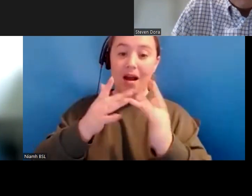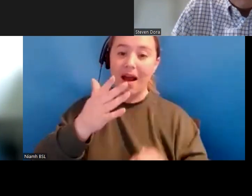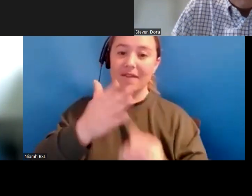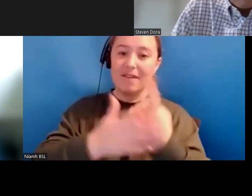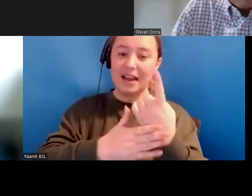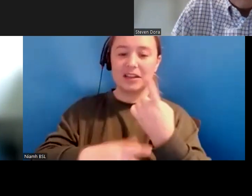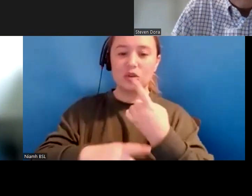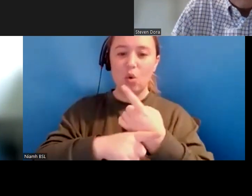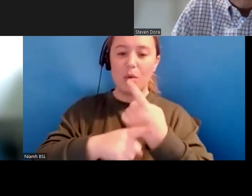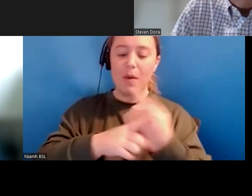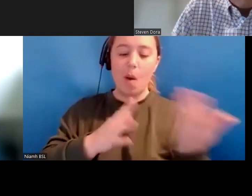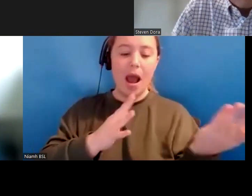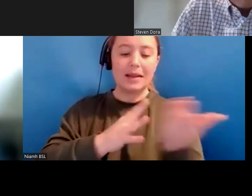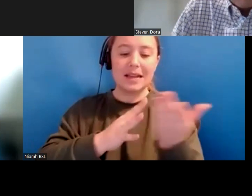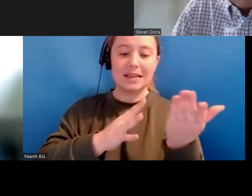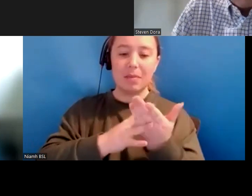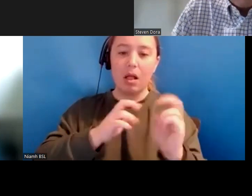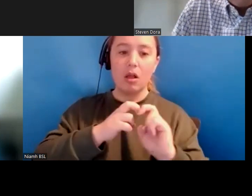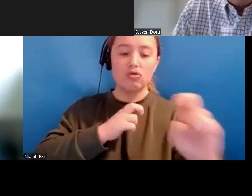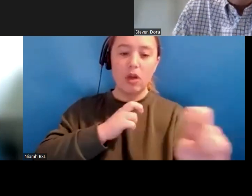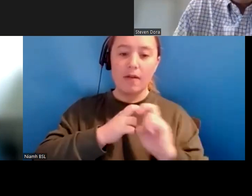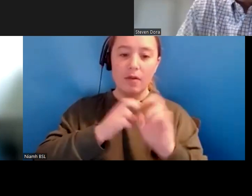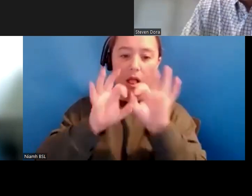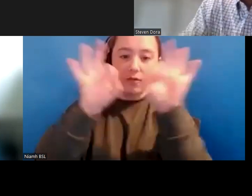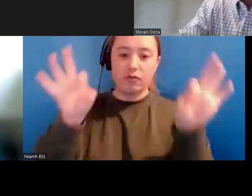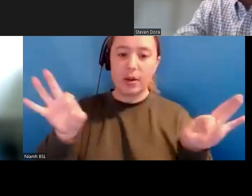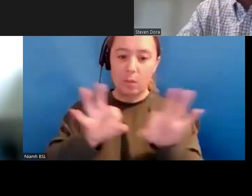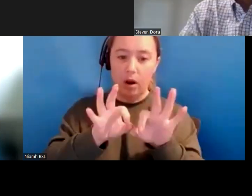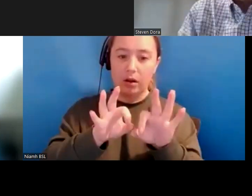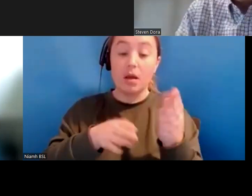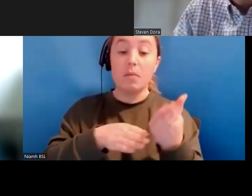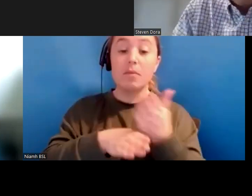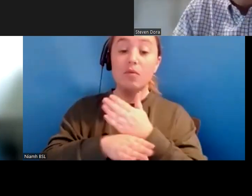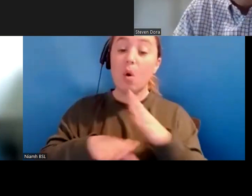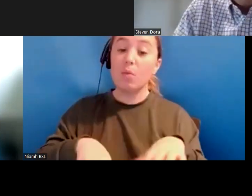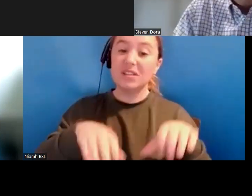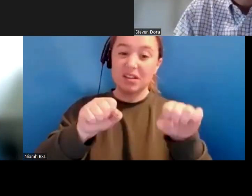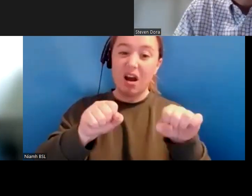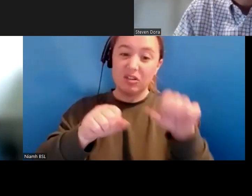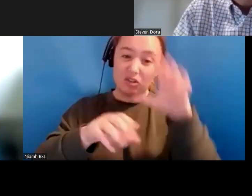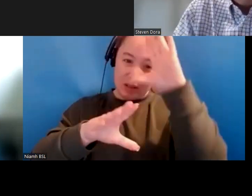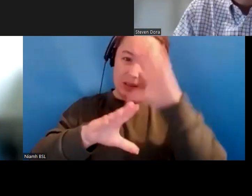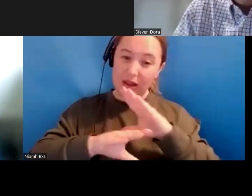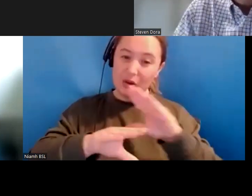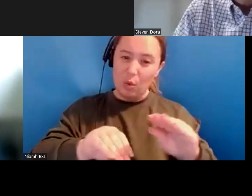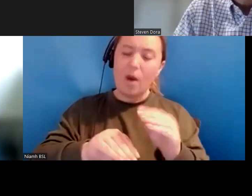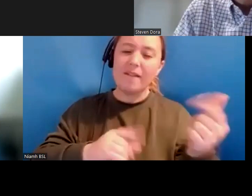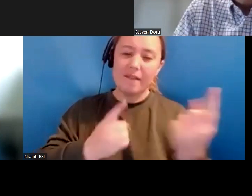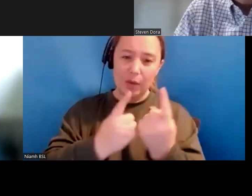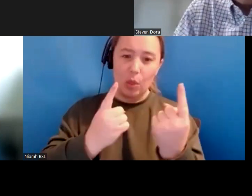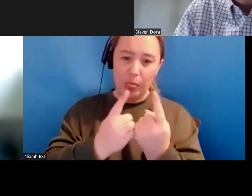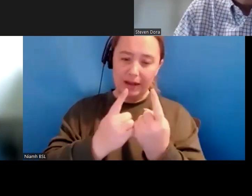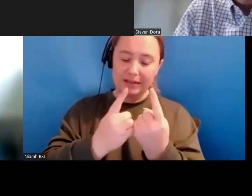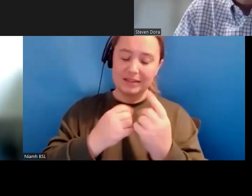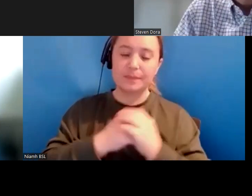Travel Framework. So before we begin, I just want to go through some housekeeping with you. We're going to have sign